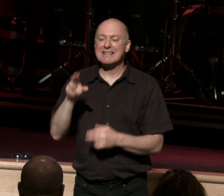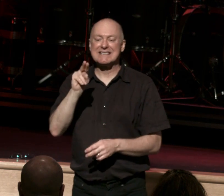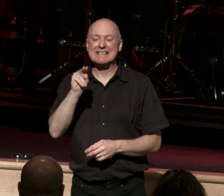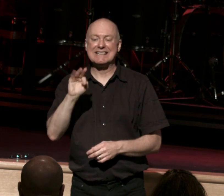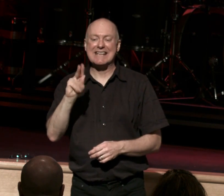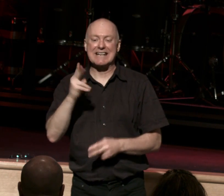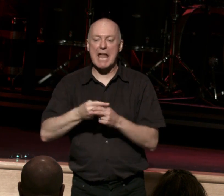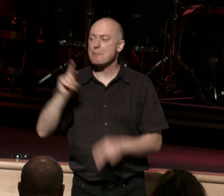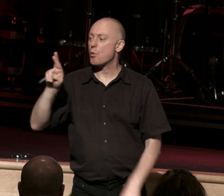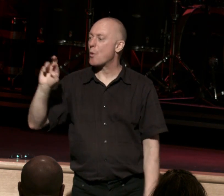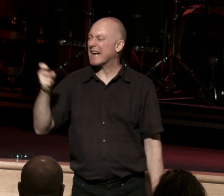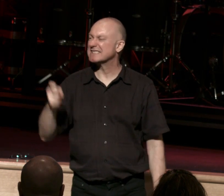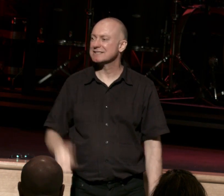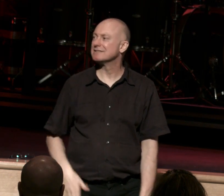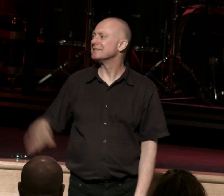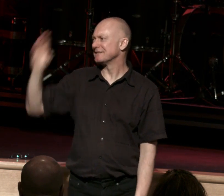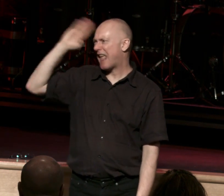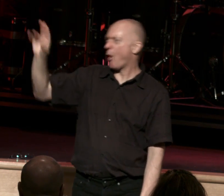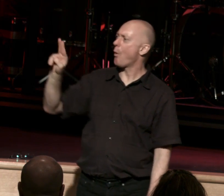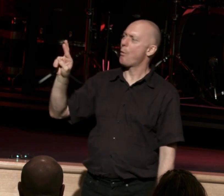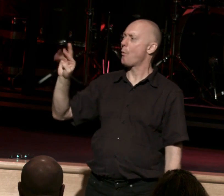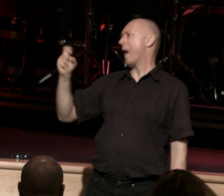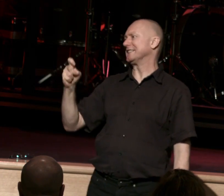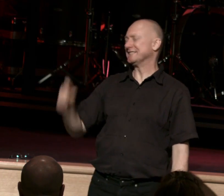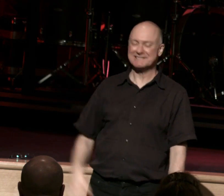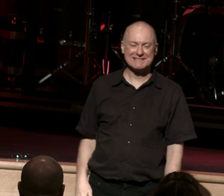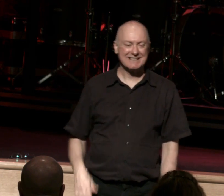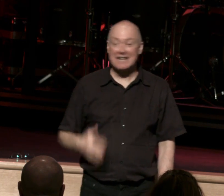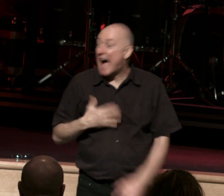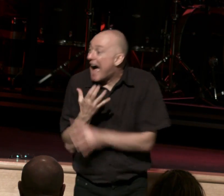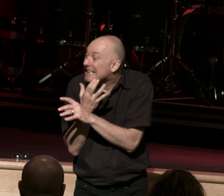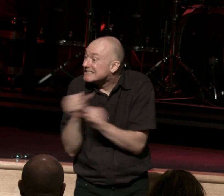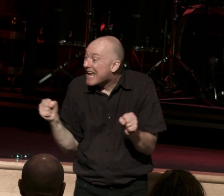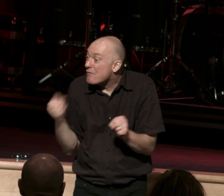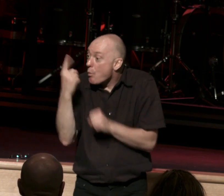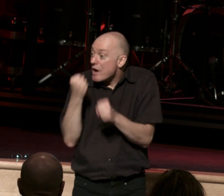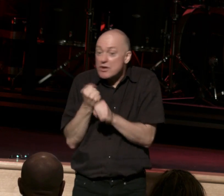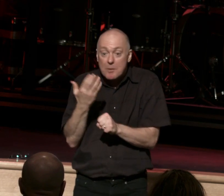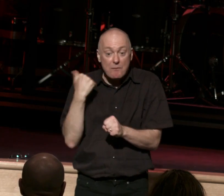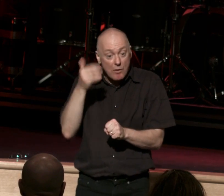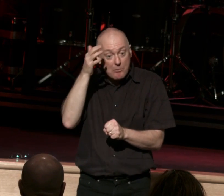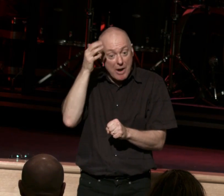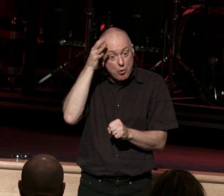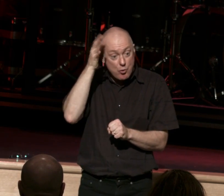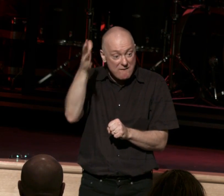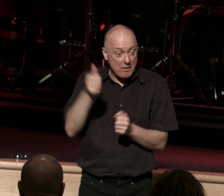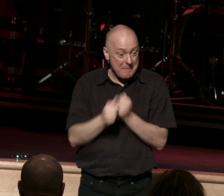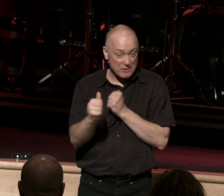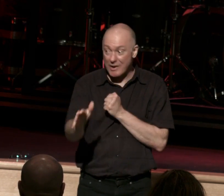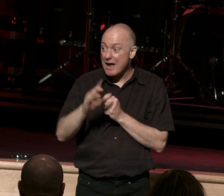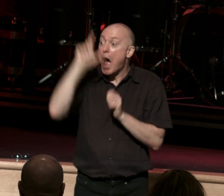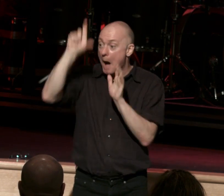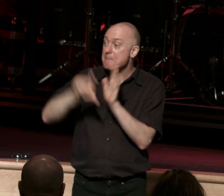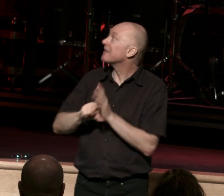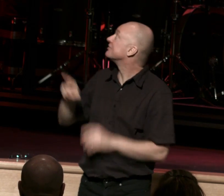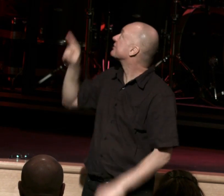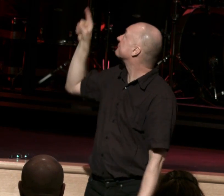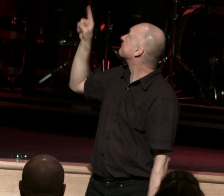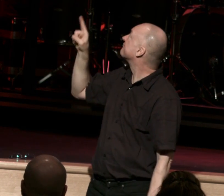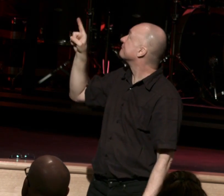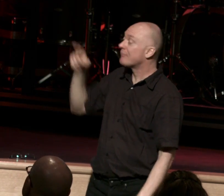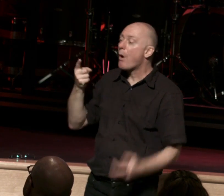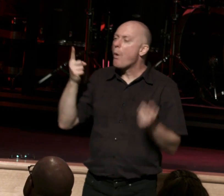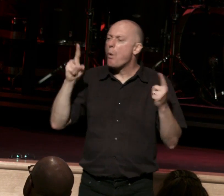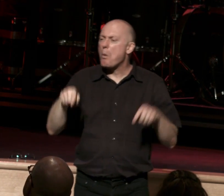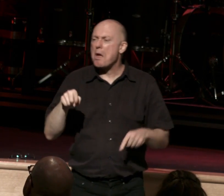eh? What's up, Rex? It's good. And now I got saved a year before my grandfather passed away. This is a picture